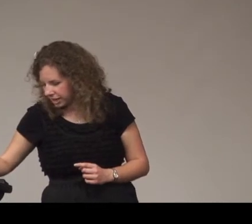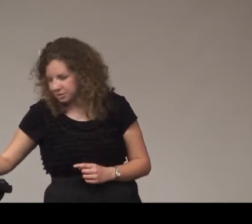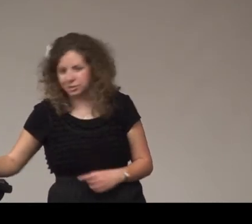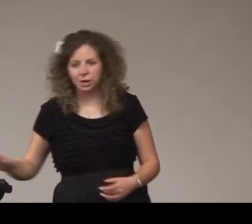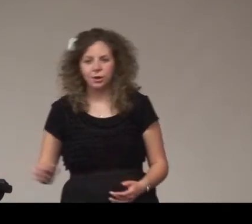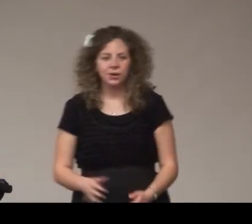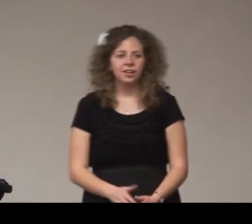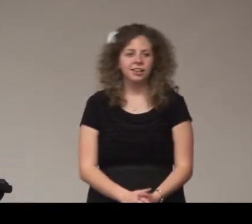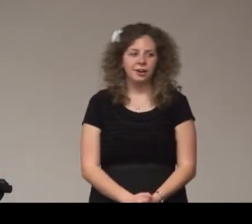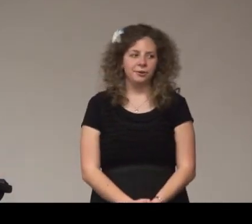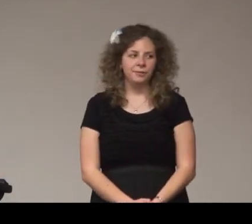Okay, so hello.